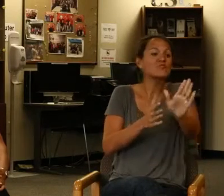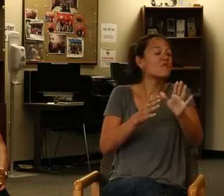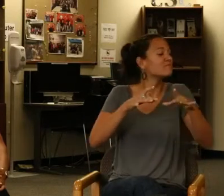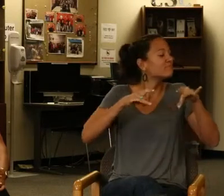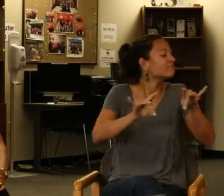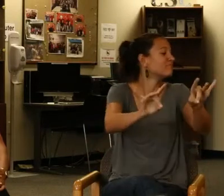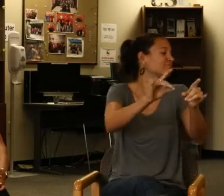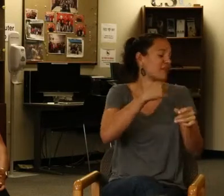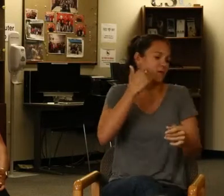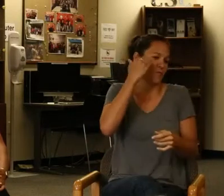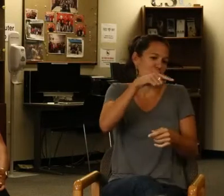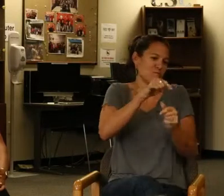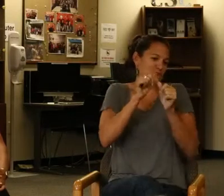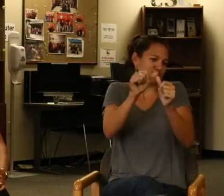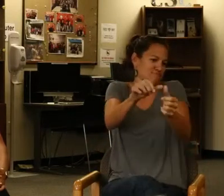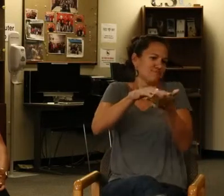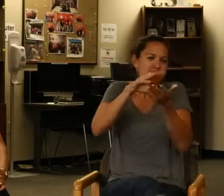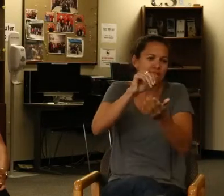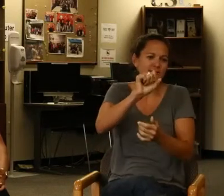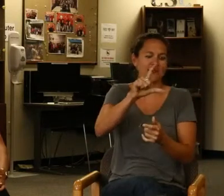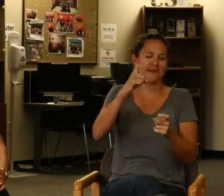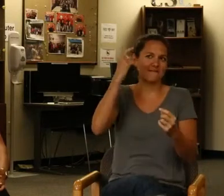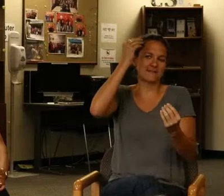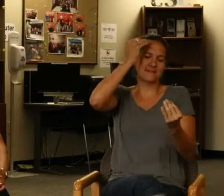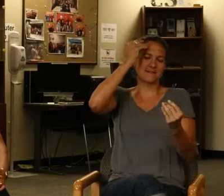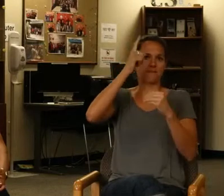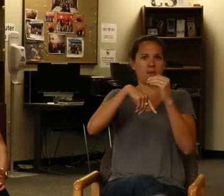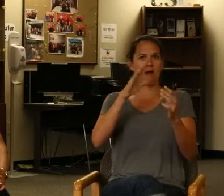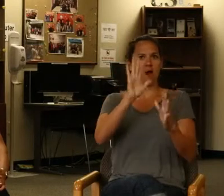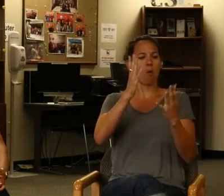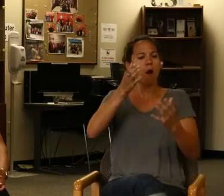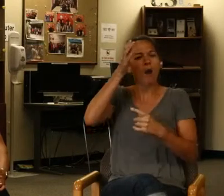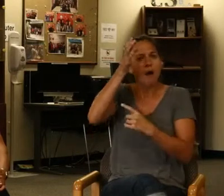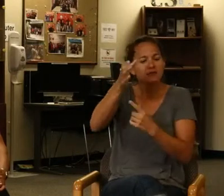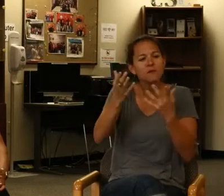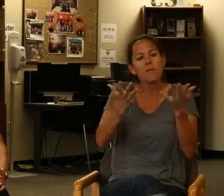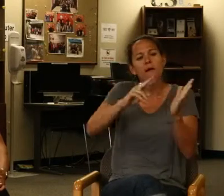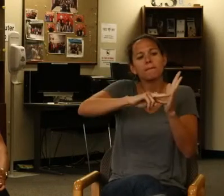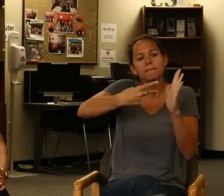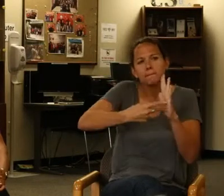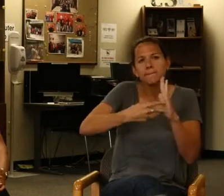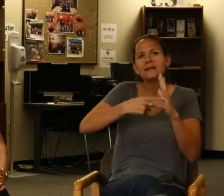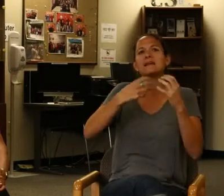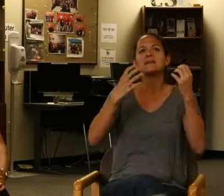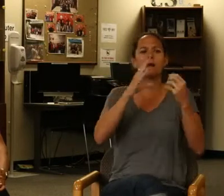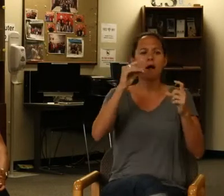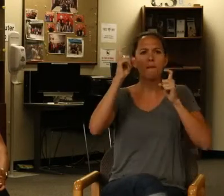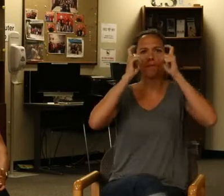So as you learn and as you pick up more vocabulary and your ASL gets better, you'll start understanding, think about the